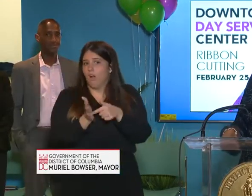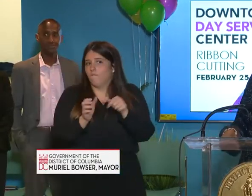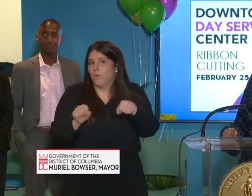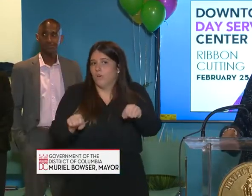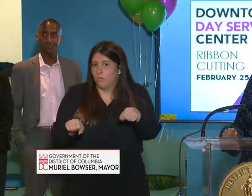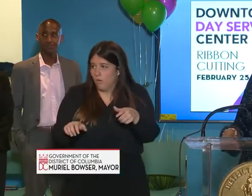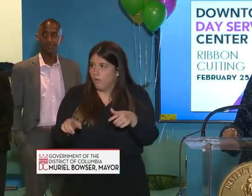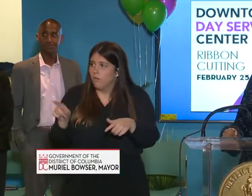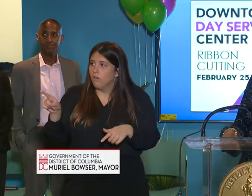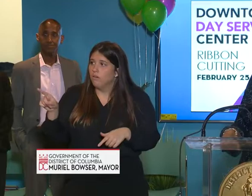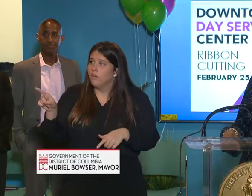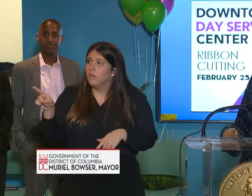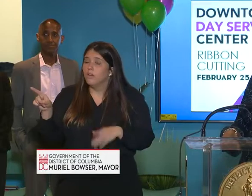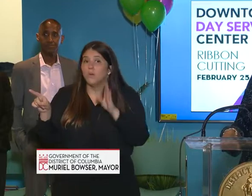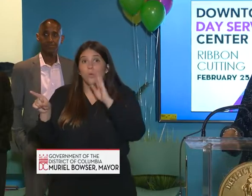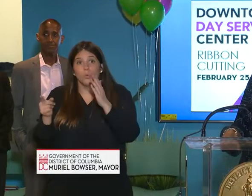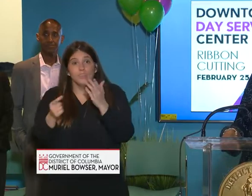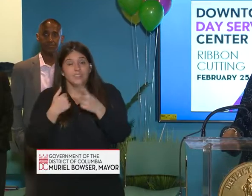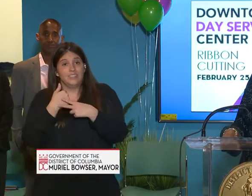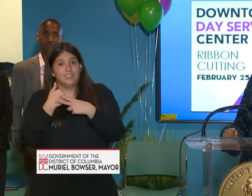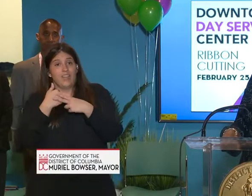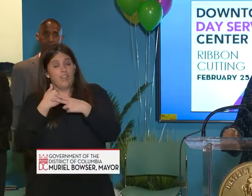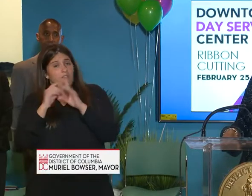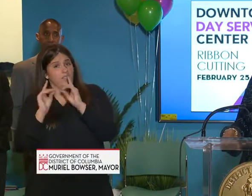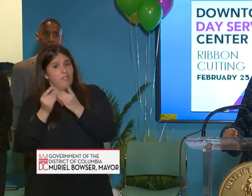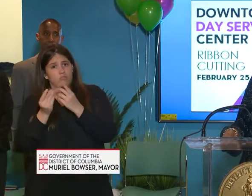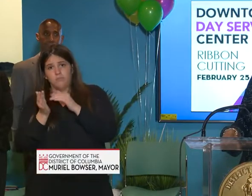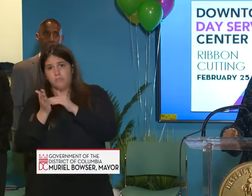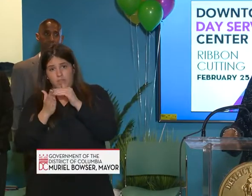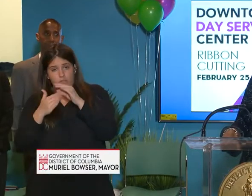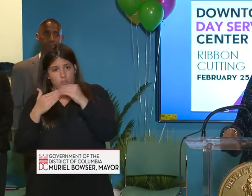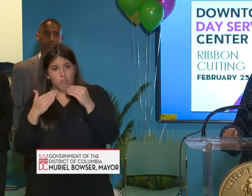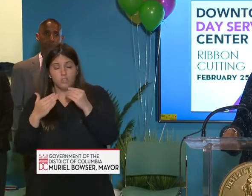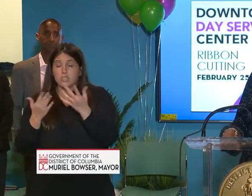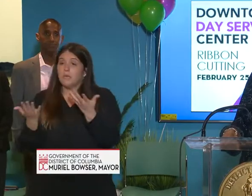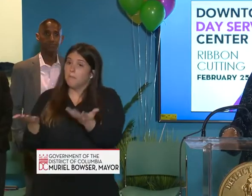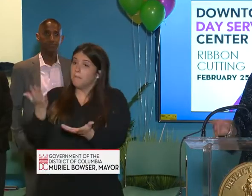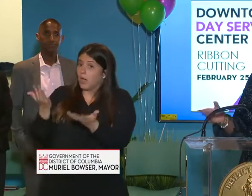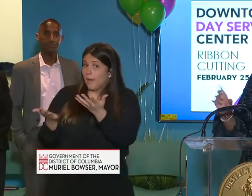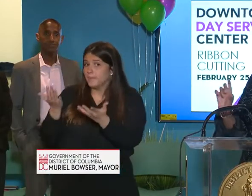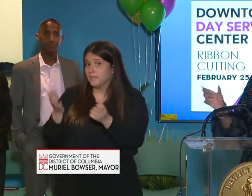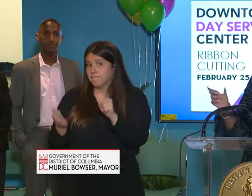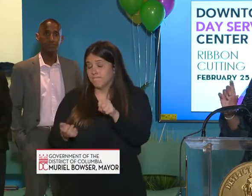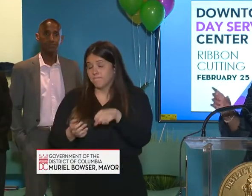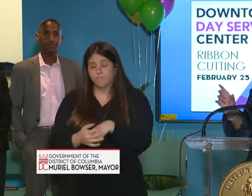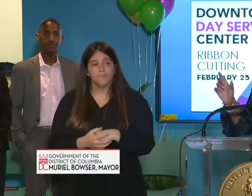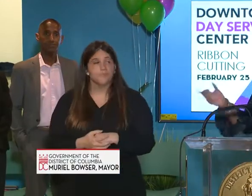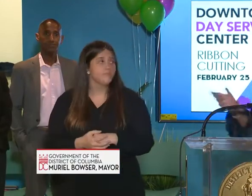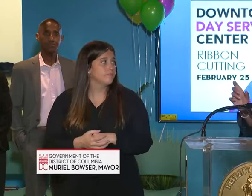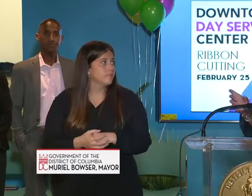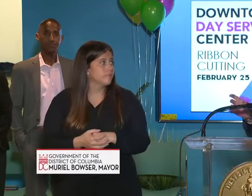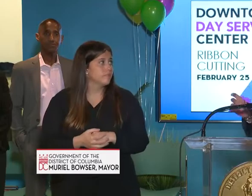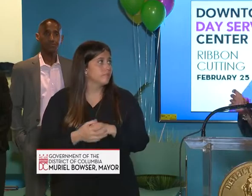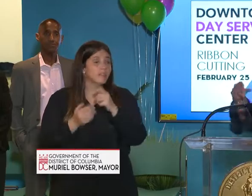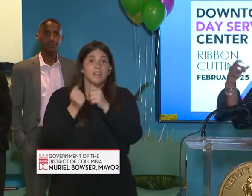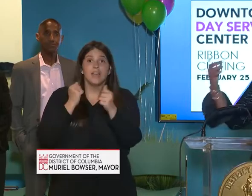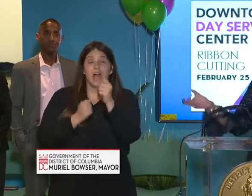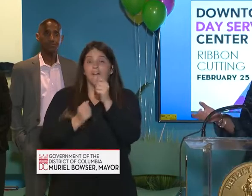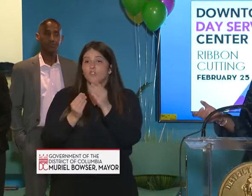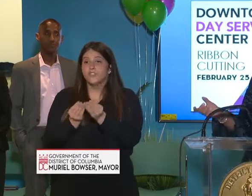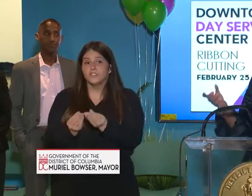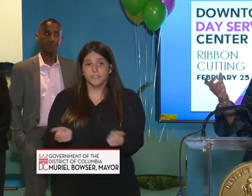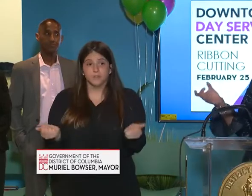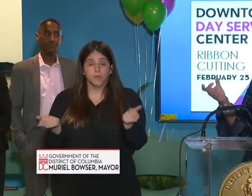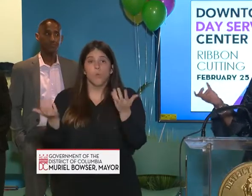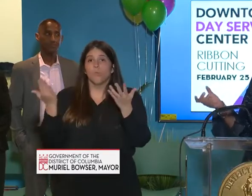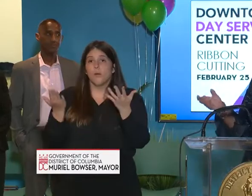Perhaps. So every solution,